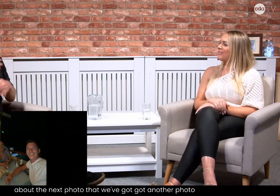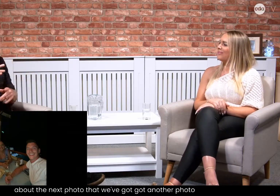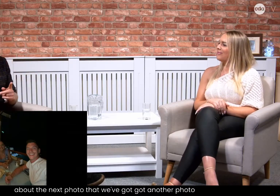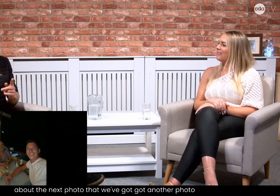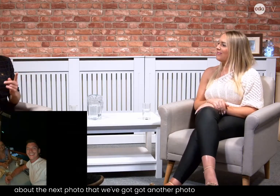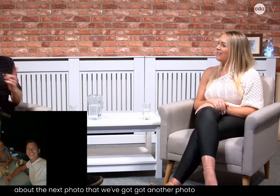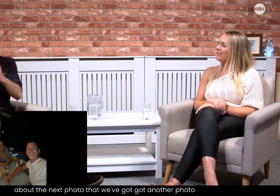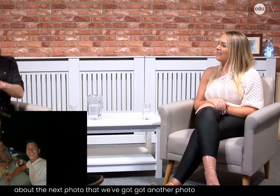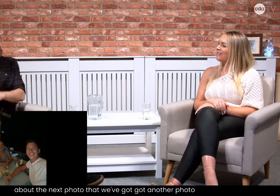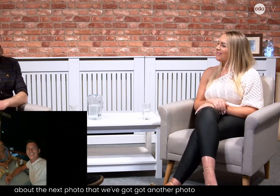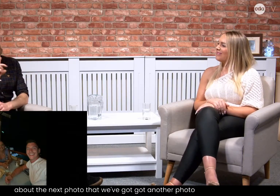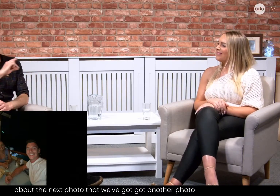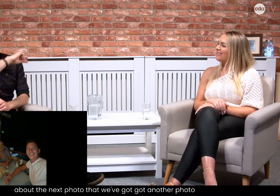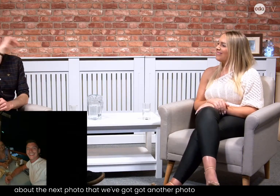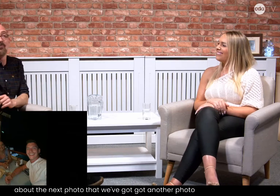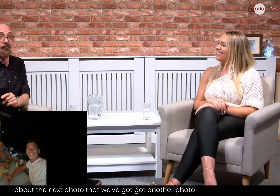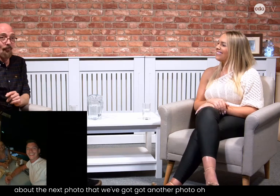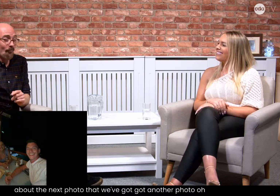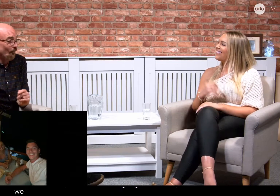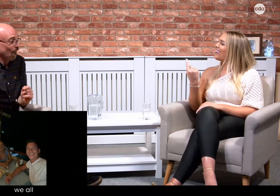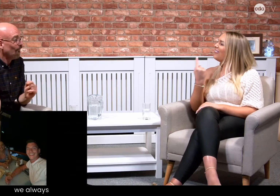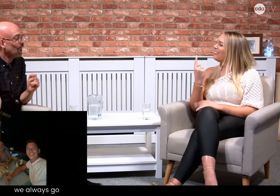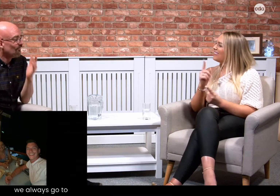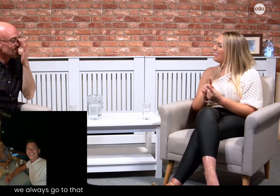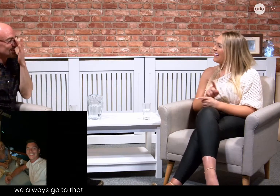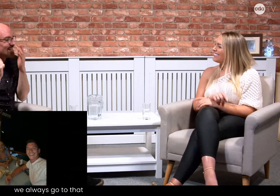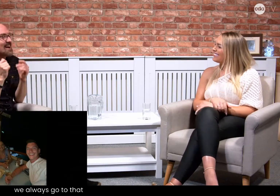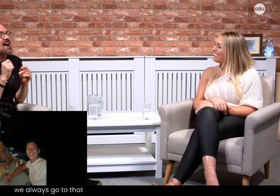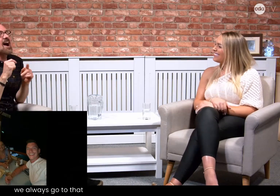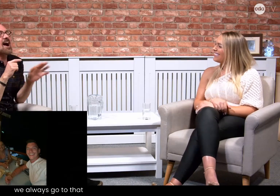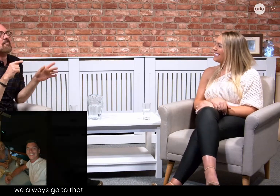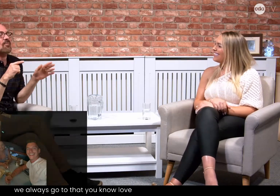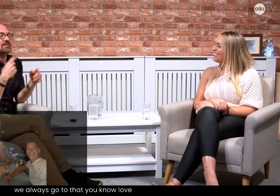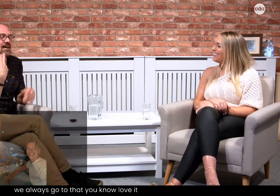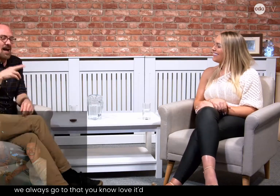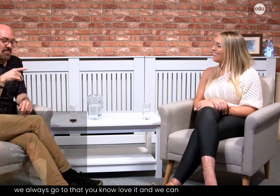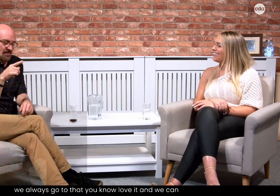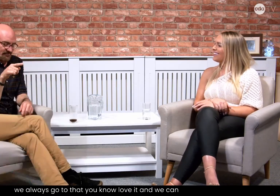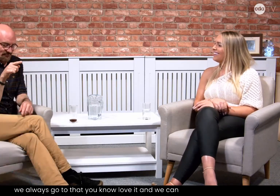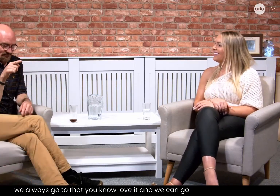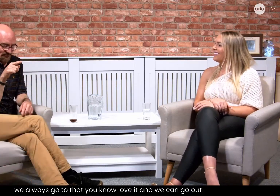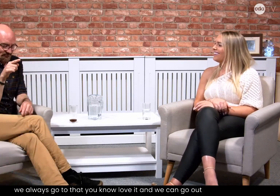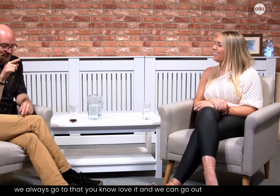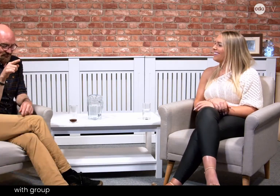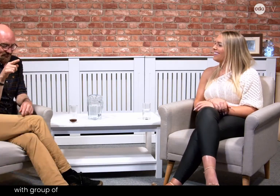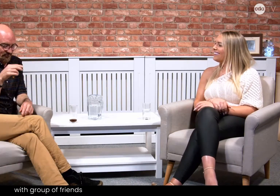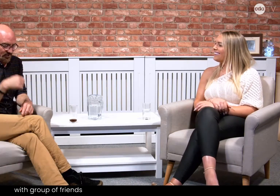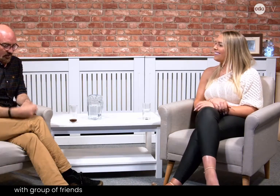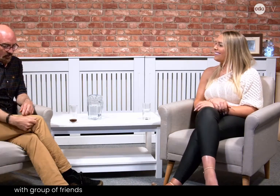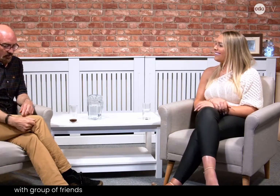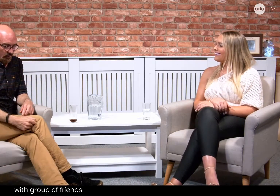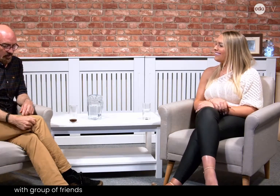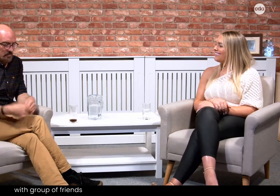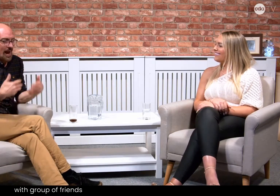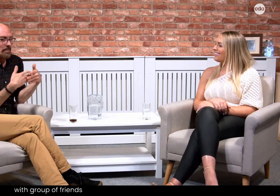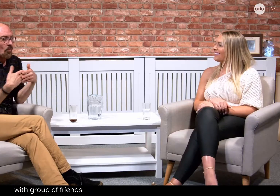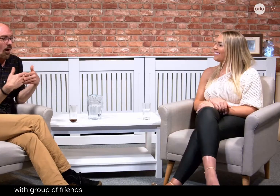Oh, we always go to that gig. You know, I love it, and we can go out with a group of friends. Yeah, I've been to a fantastic one recently.